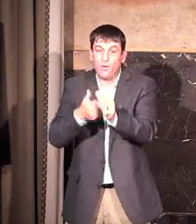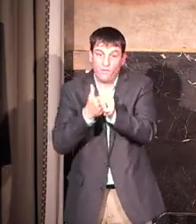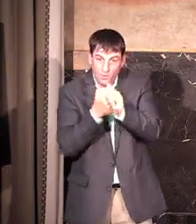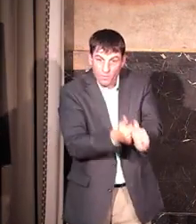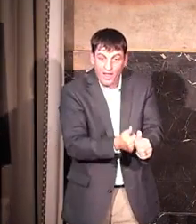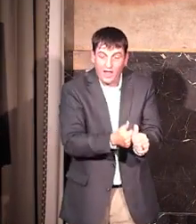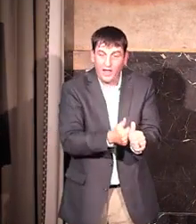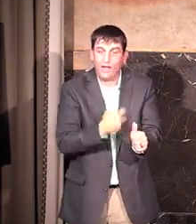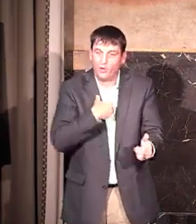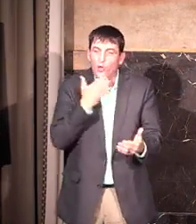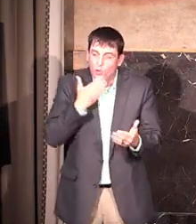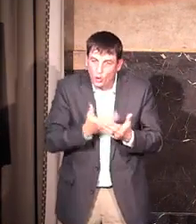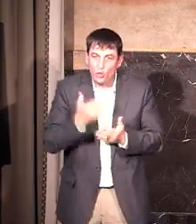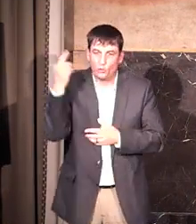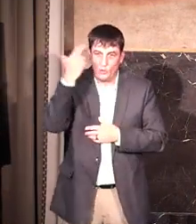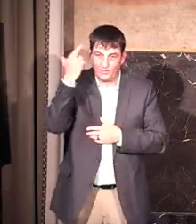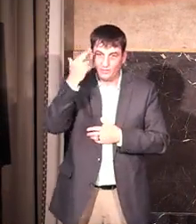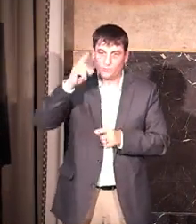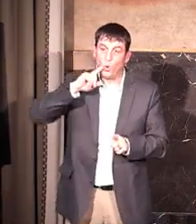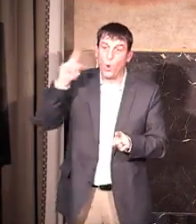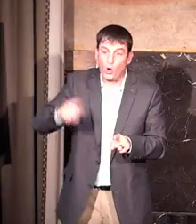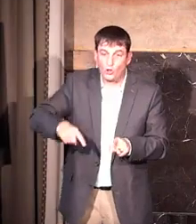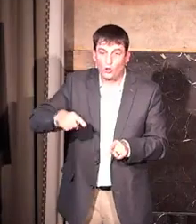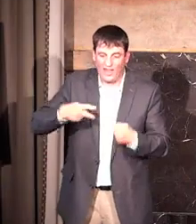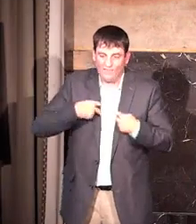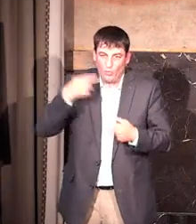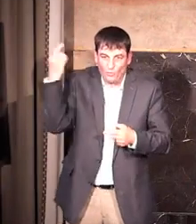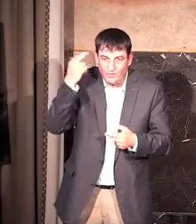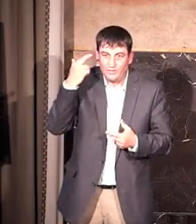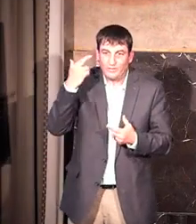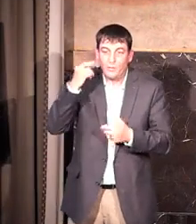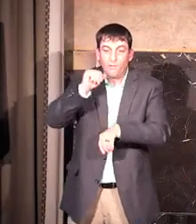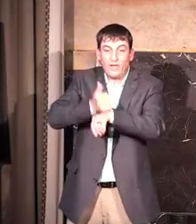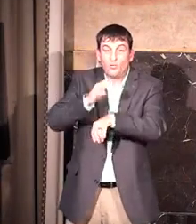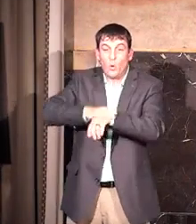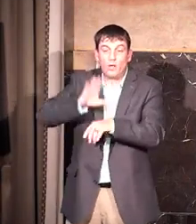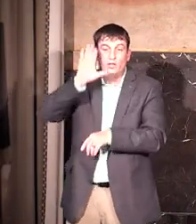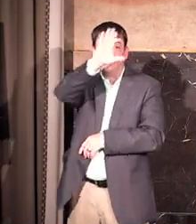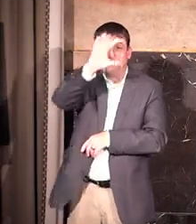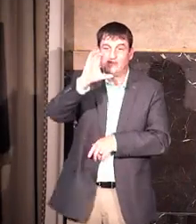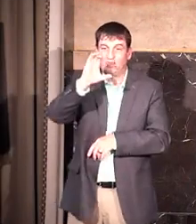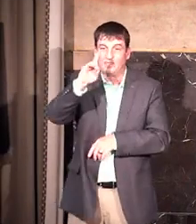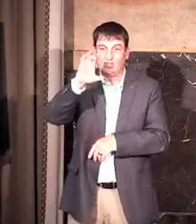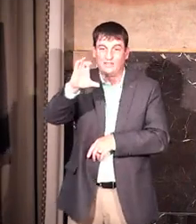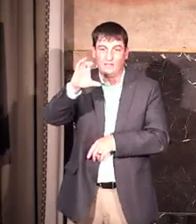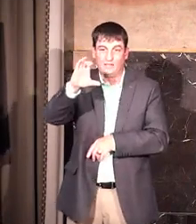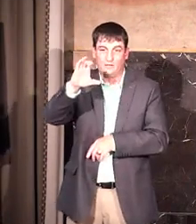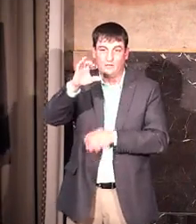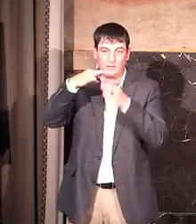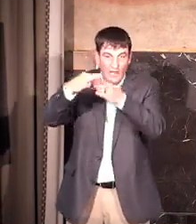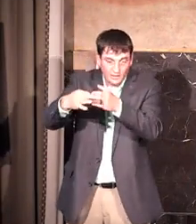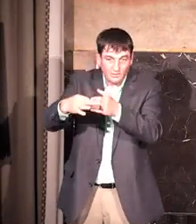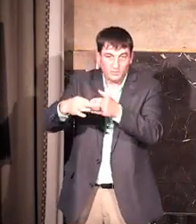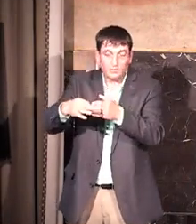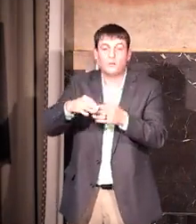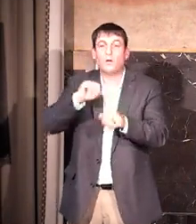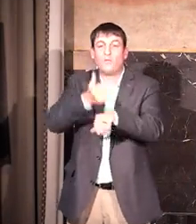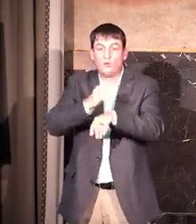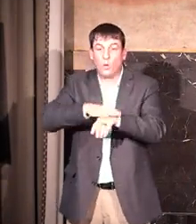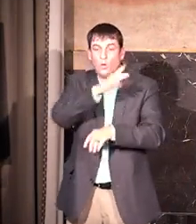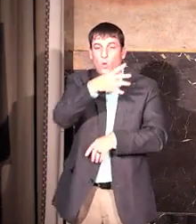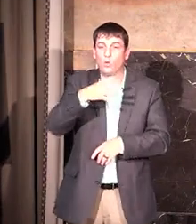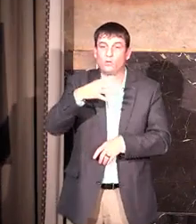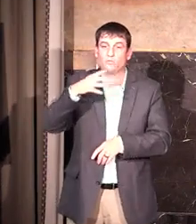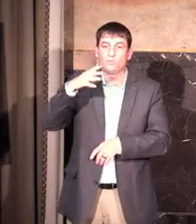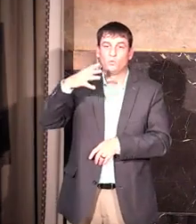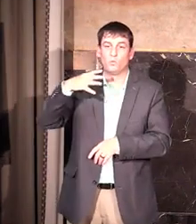reason for the orders. It's all based on CDC guidance. It's based on the White House plan. I don't think